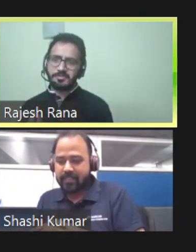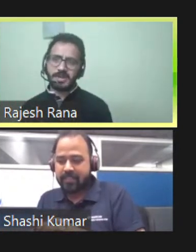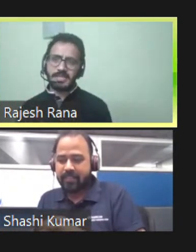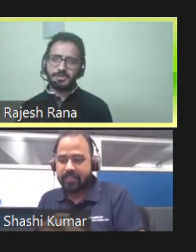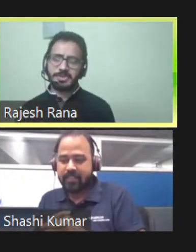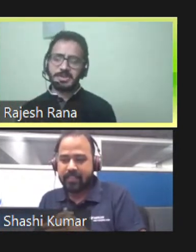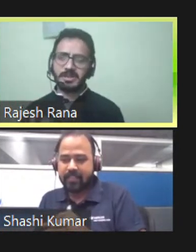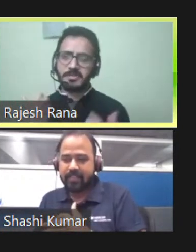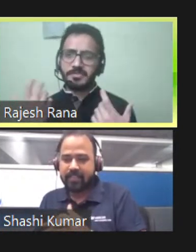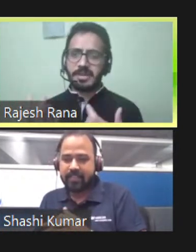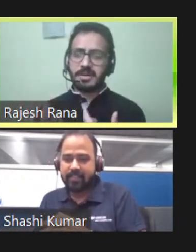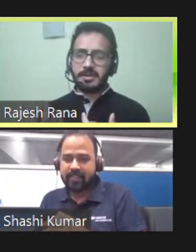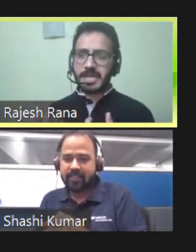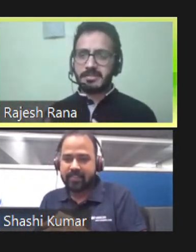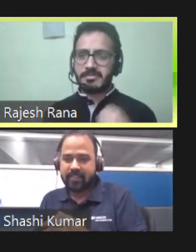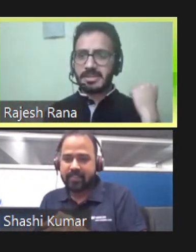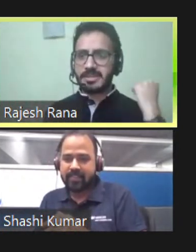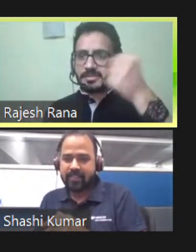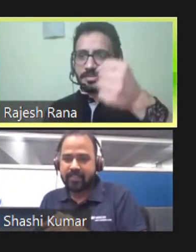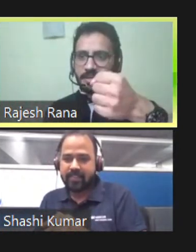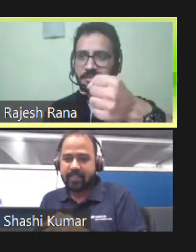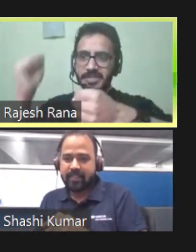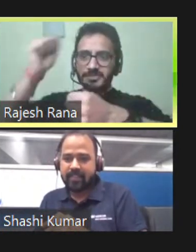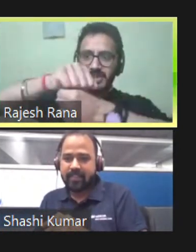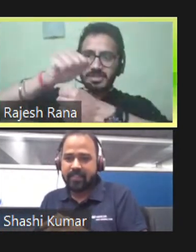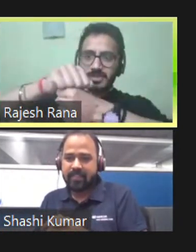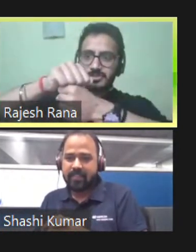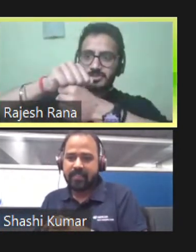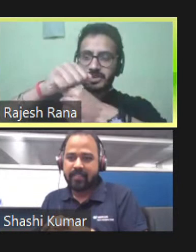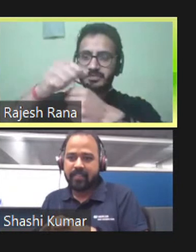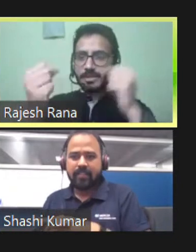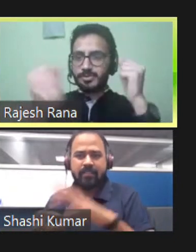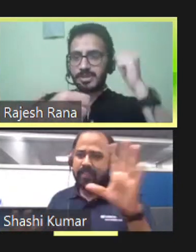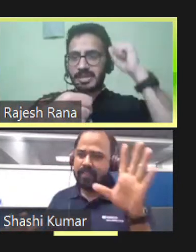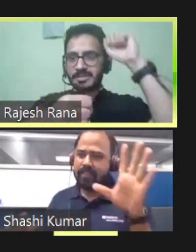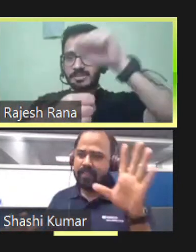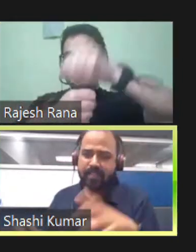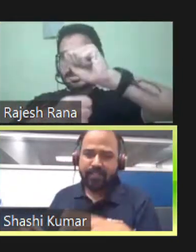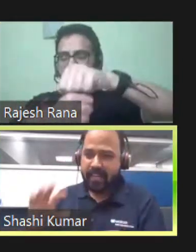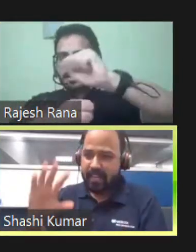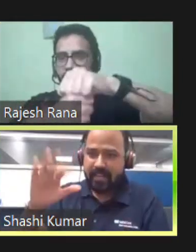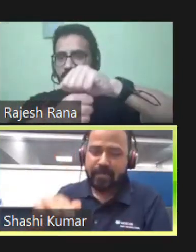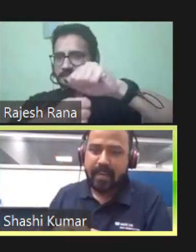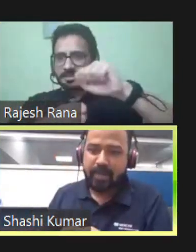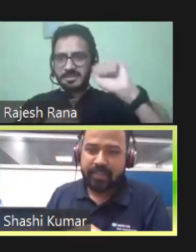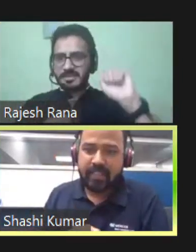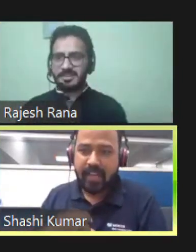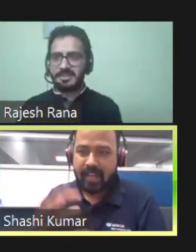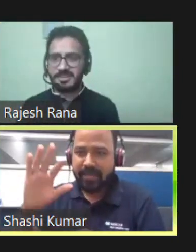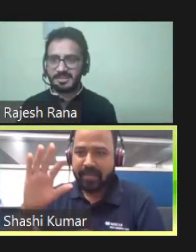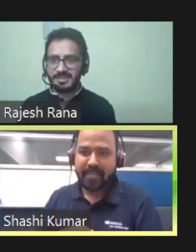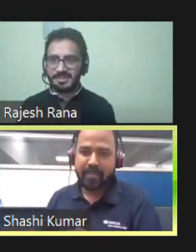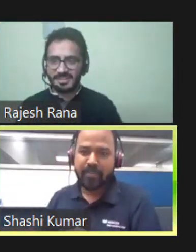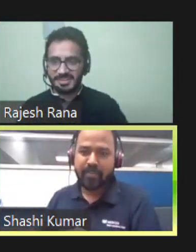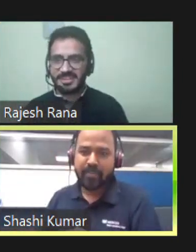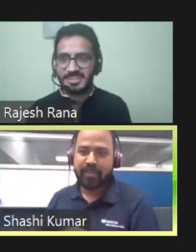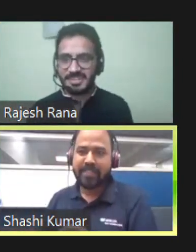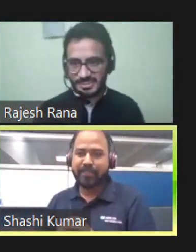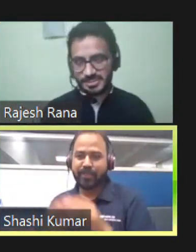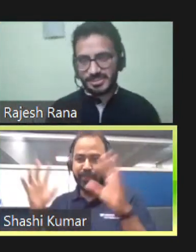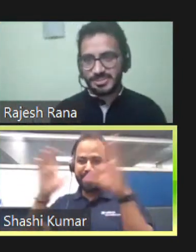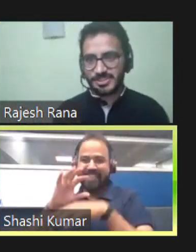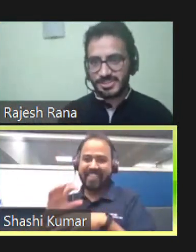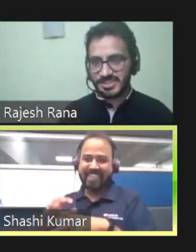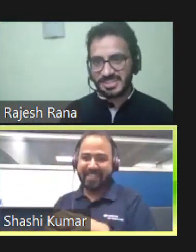I need to be pick, right? Likewise, what? So if I do like that's this, what? fine. Let me help you,